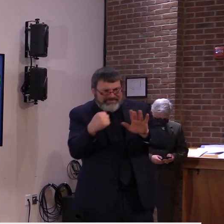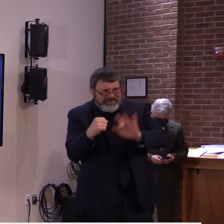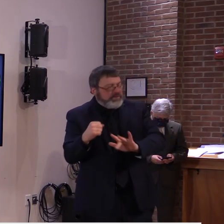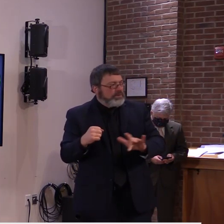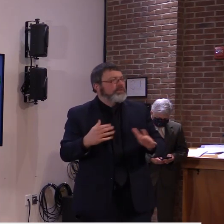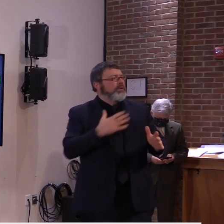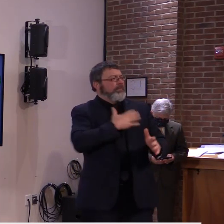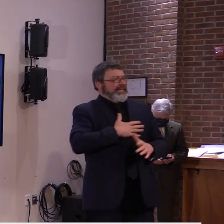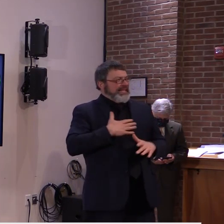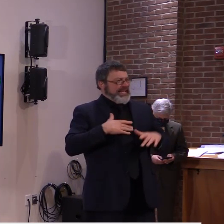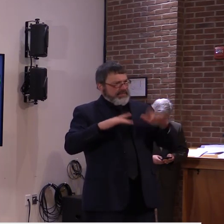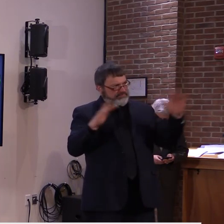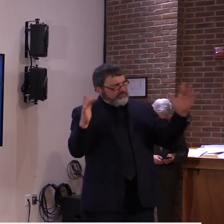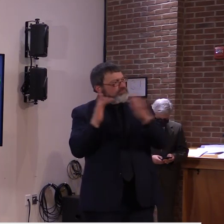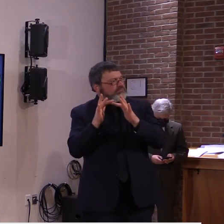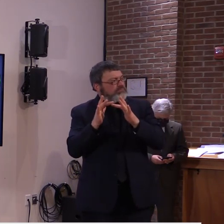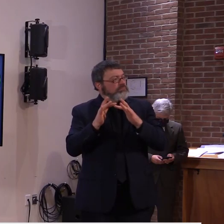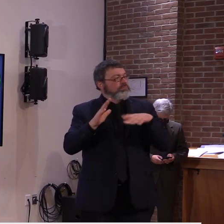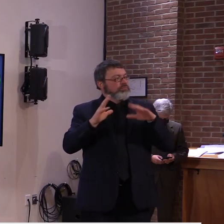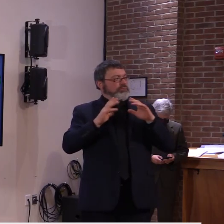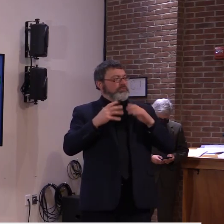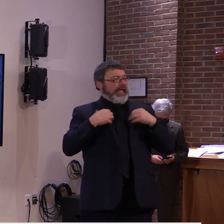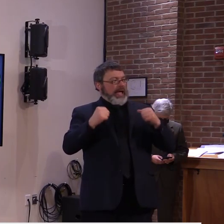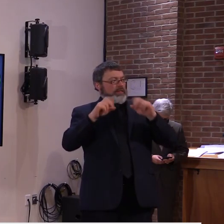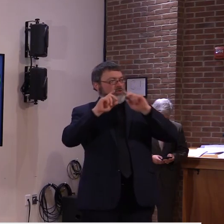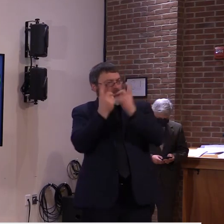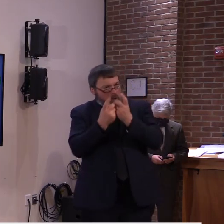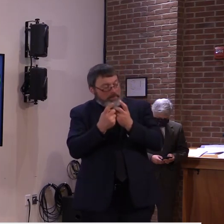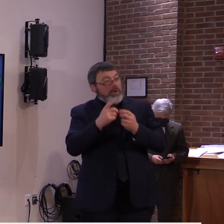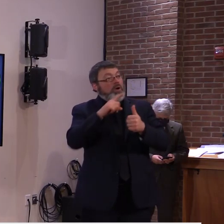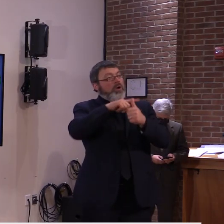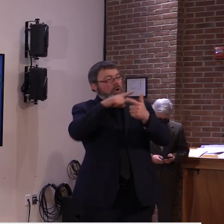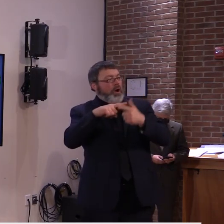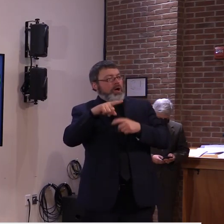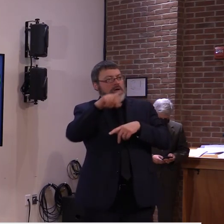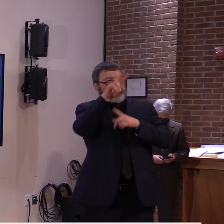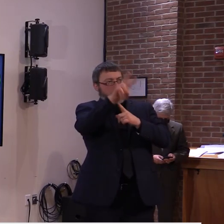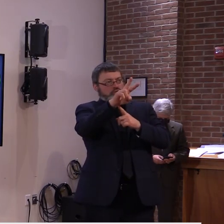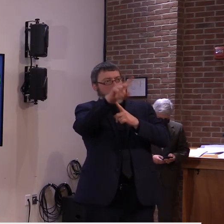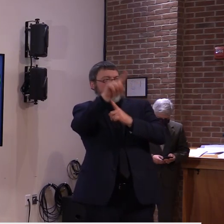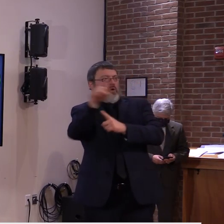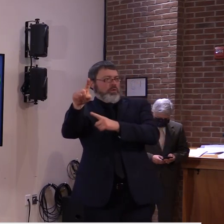or Vermont 211 for more information about some of the programs I've mentioned.